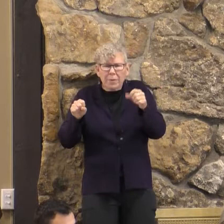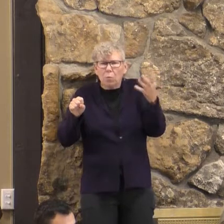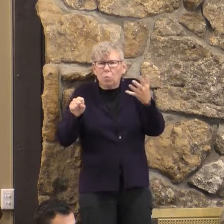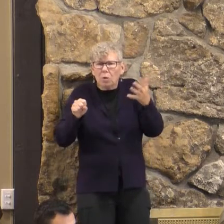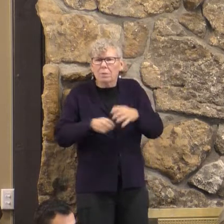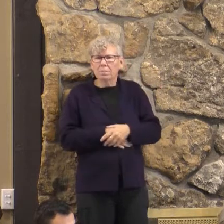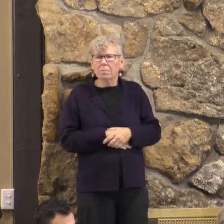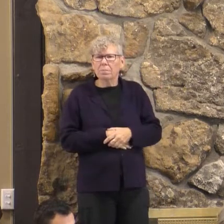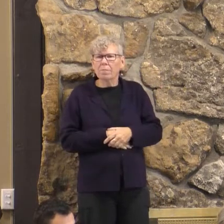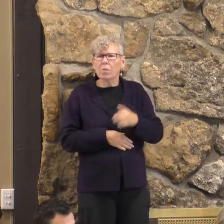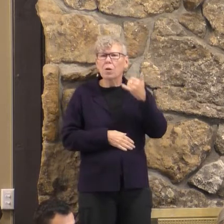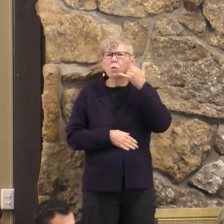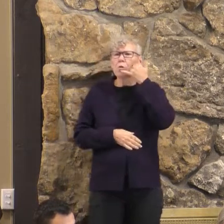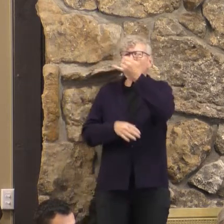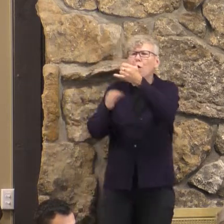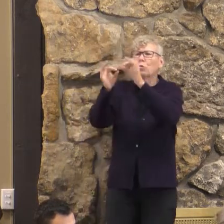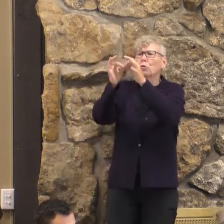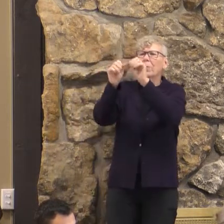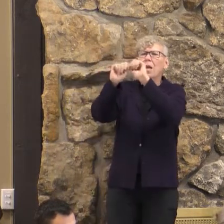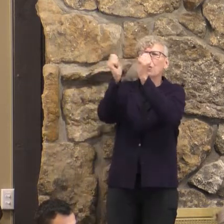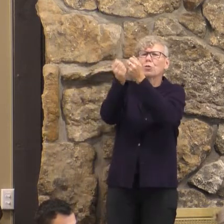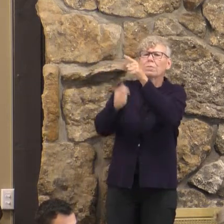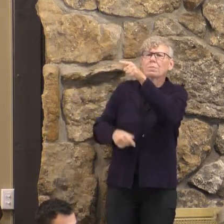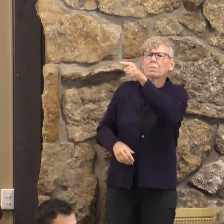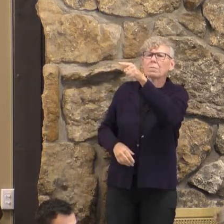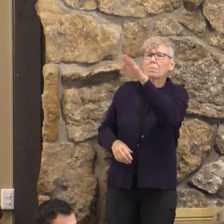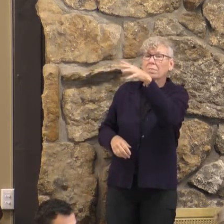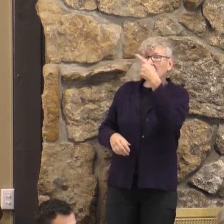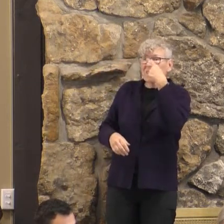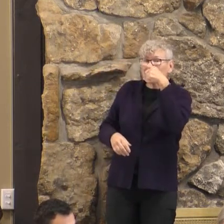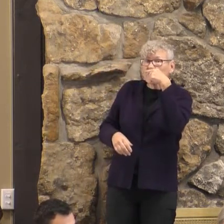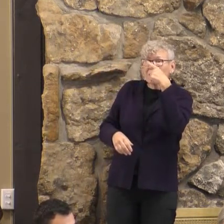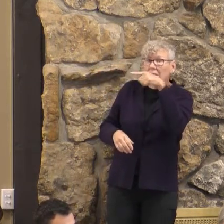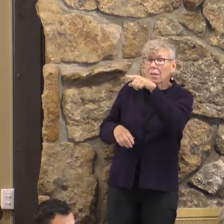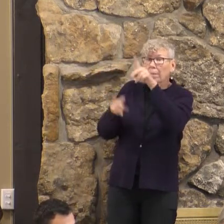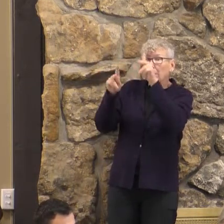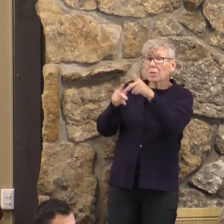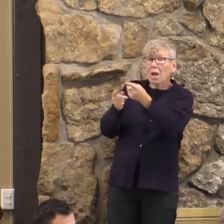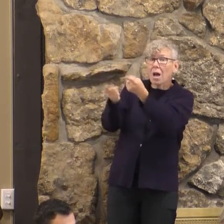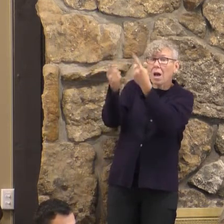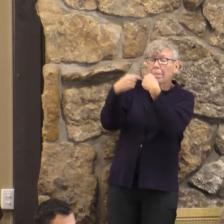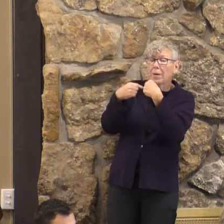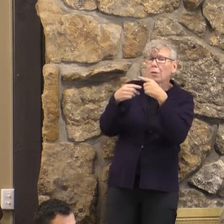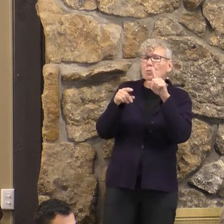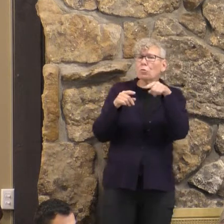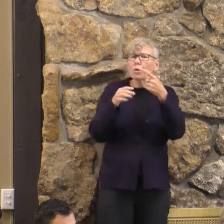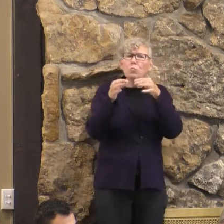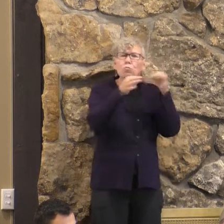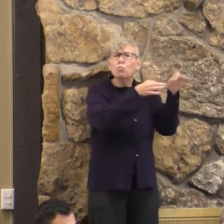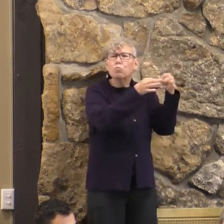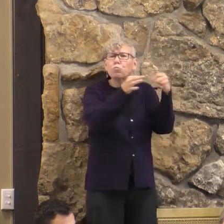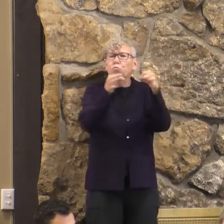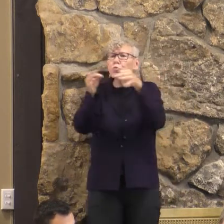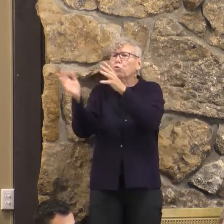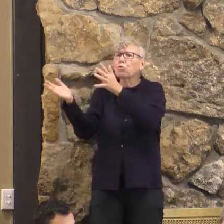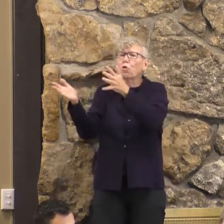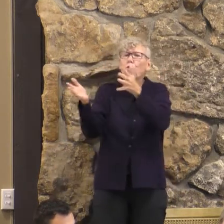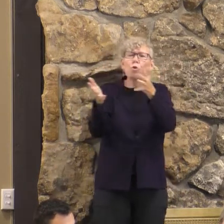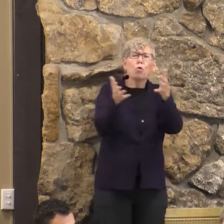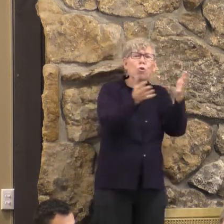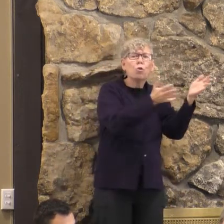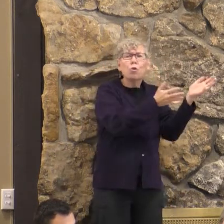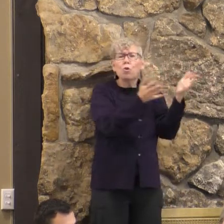an interpreting agency and see if someone would be willing to come down to your office and chat with you first. Perhaps try using a video remote